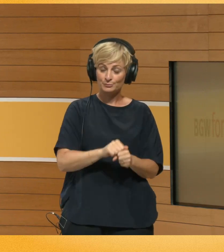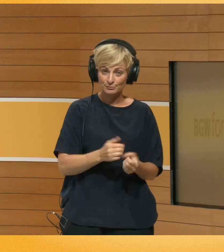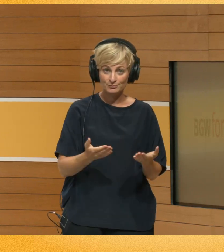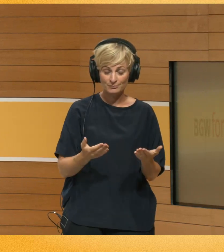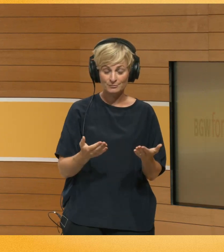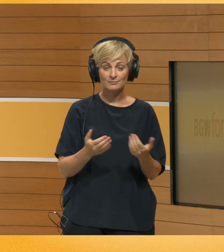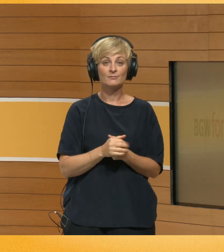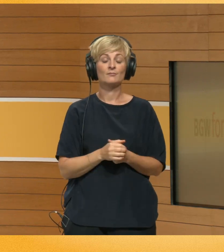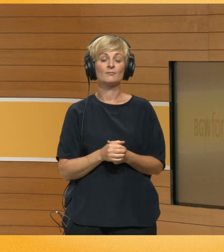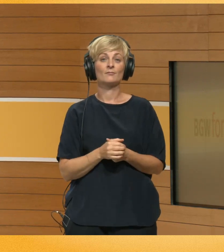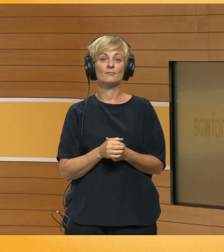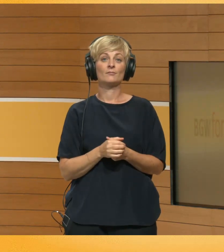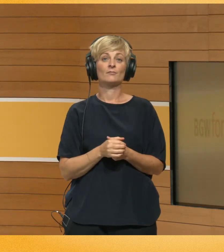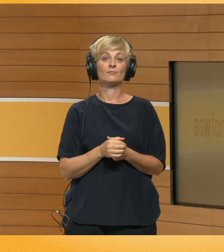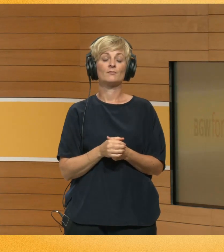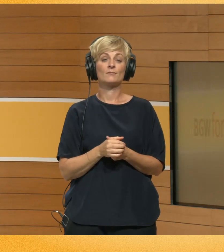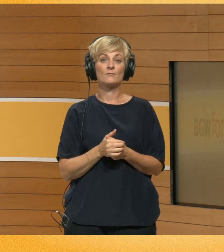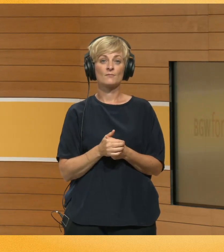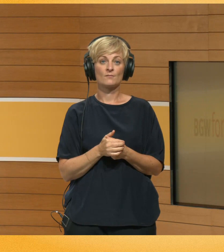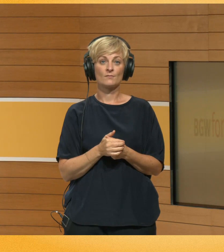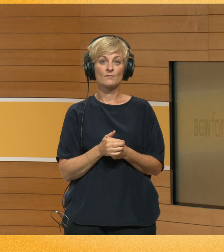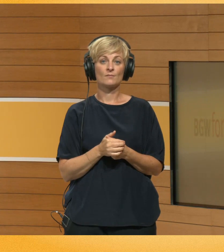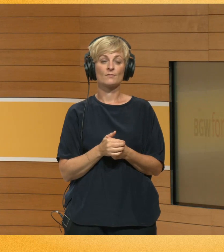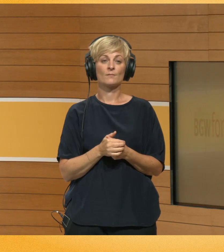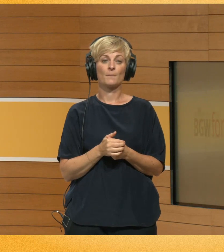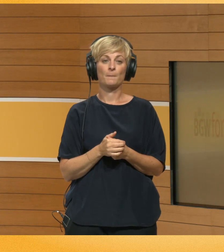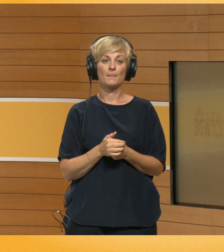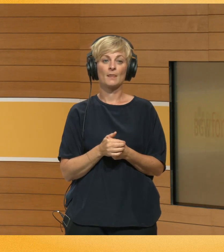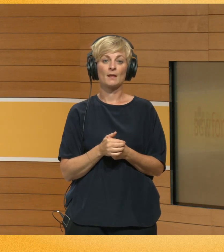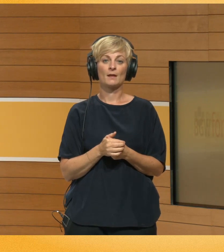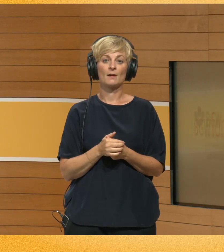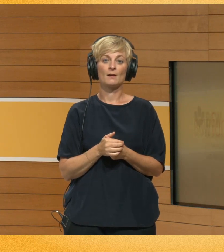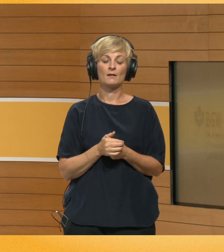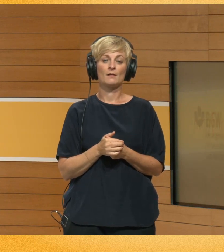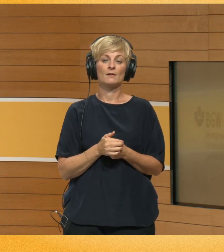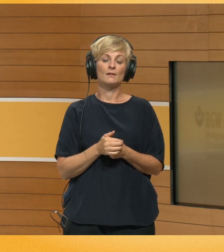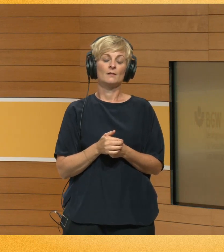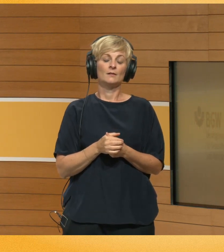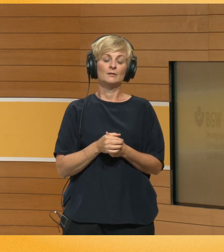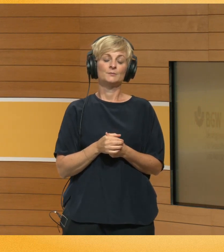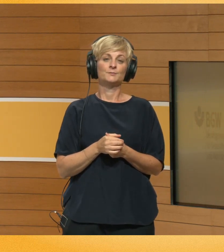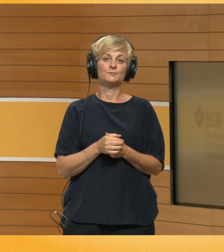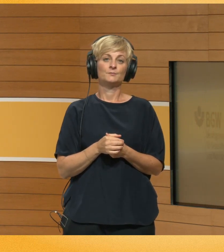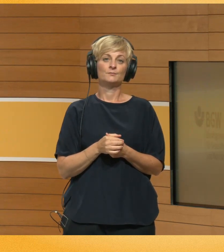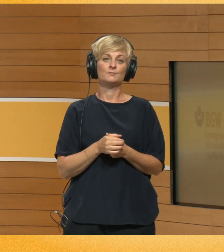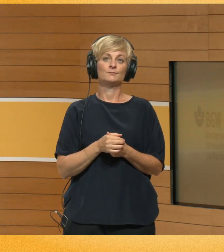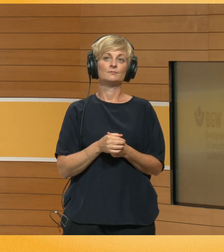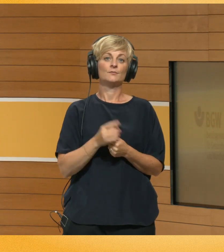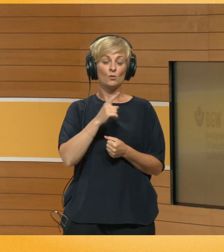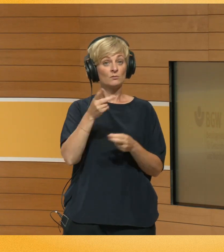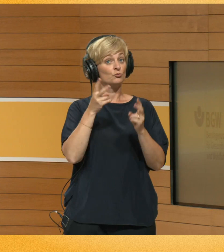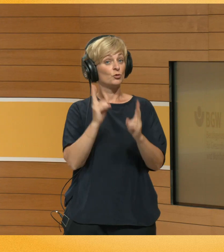was a new learning for everybody, or learning experience for everybody. And then look at